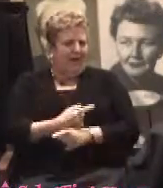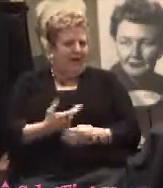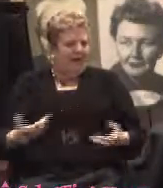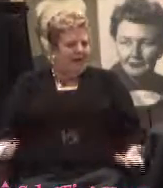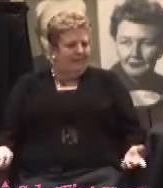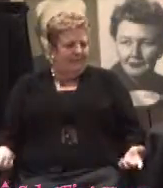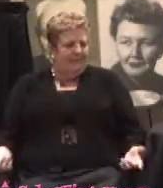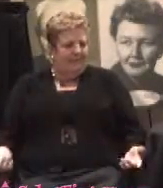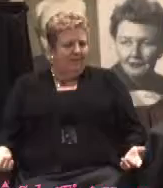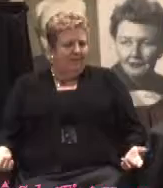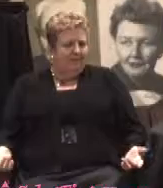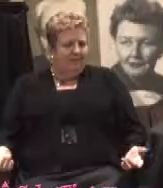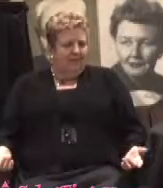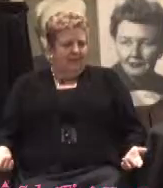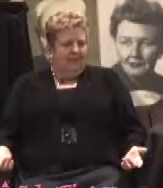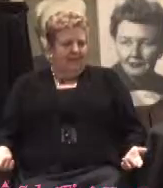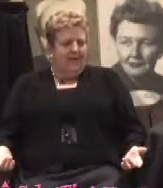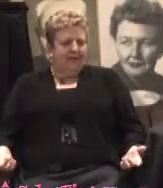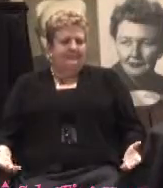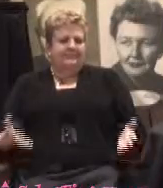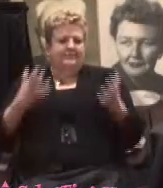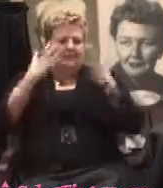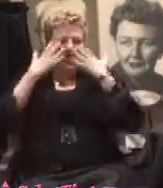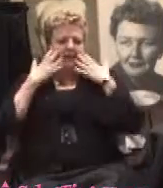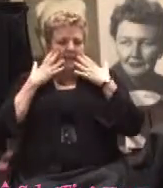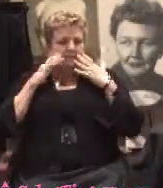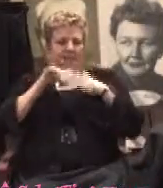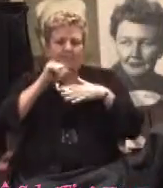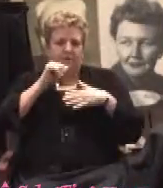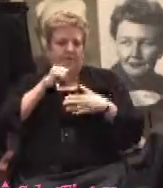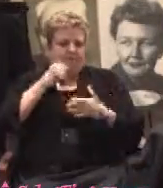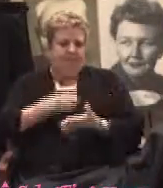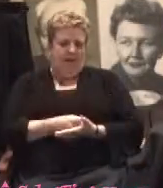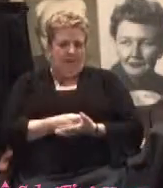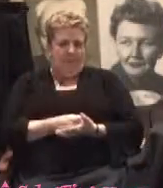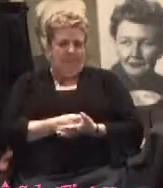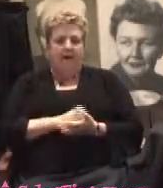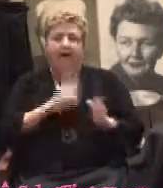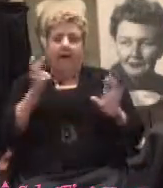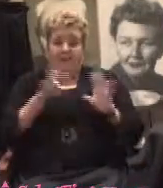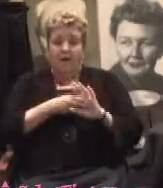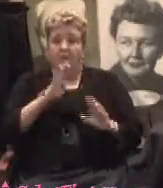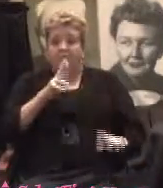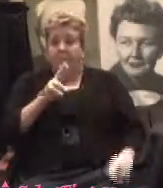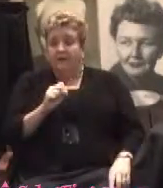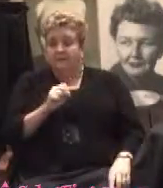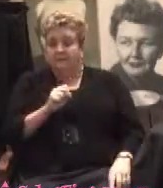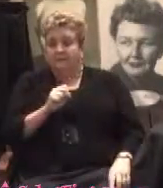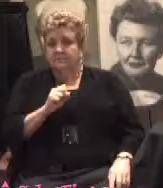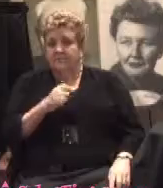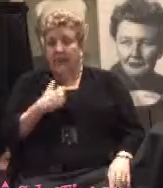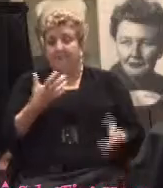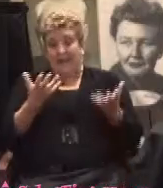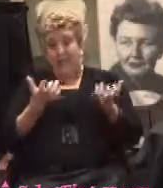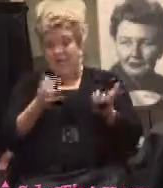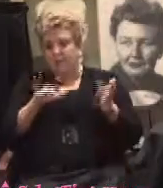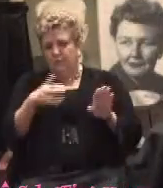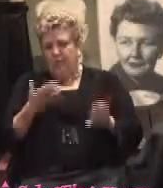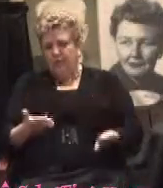And sadly, that was not my problem. I got in that bus, and I wanted to die. I just wanted